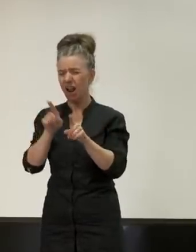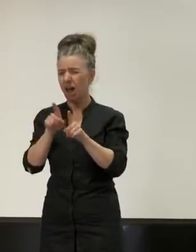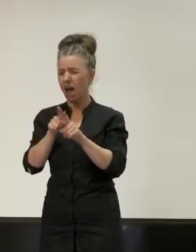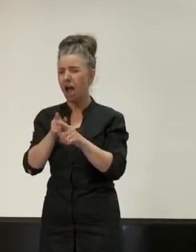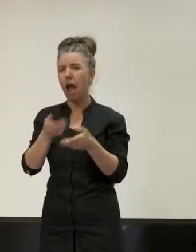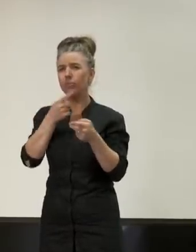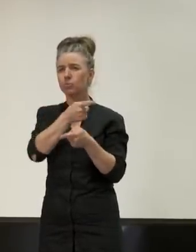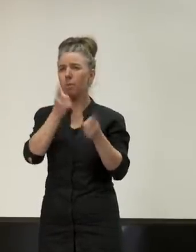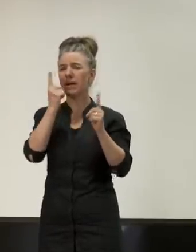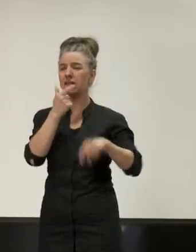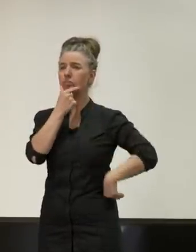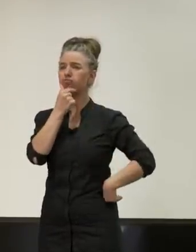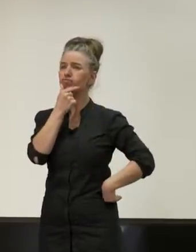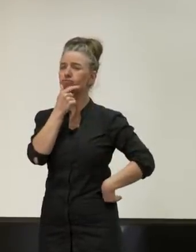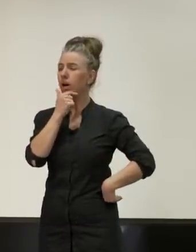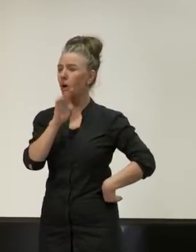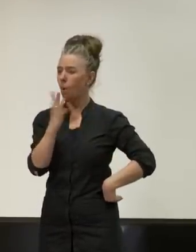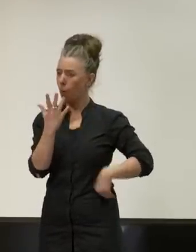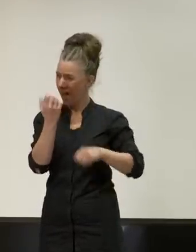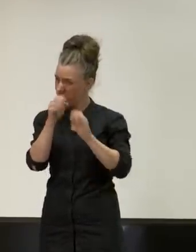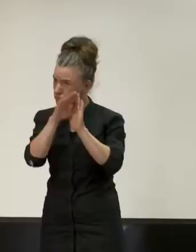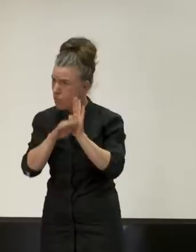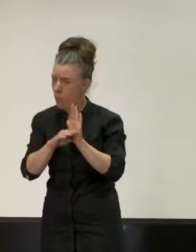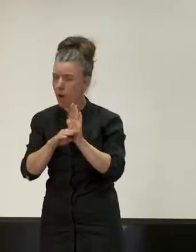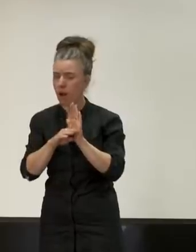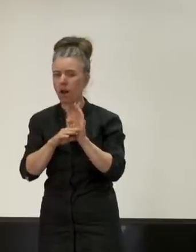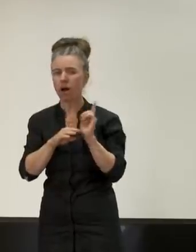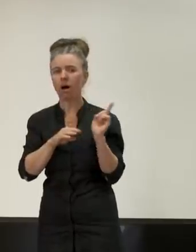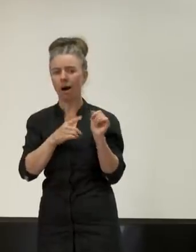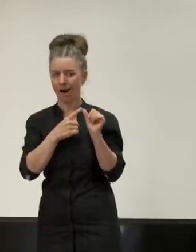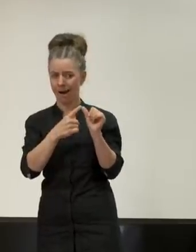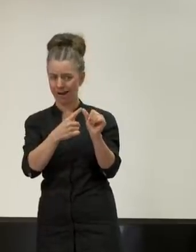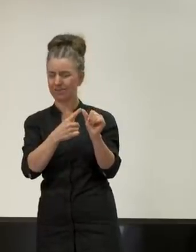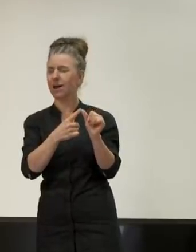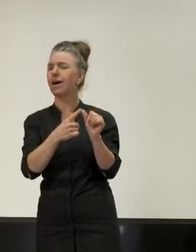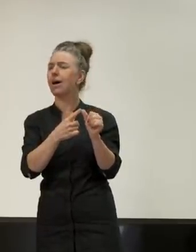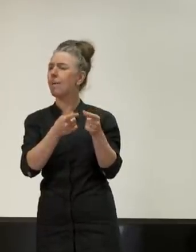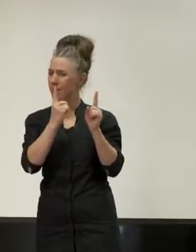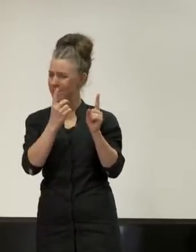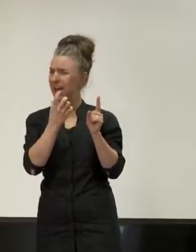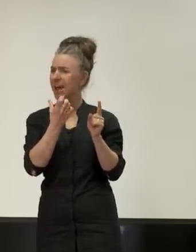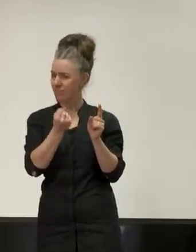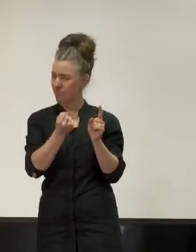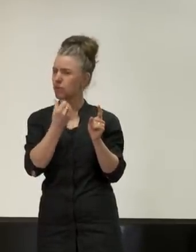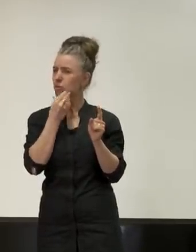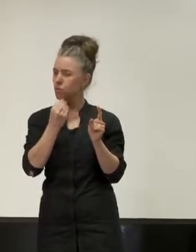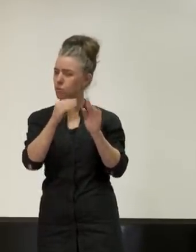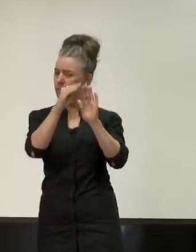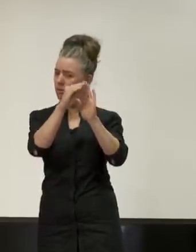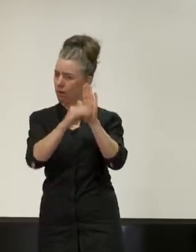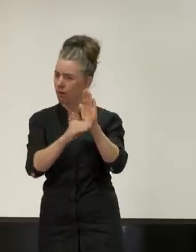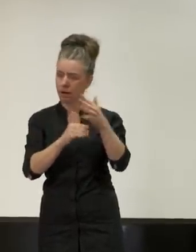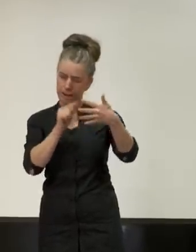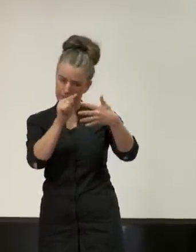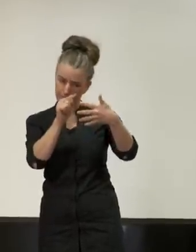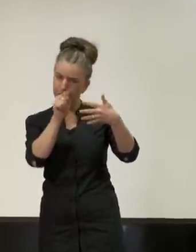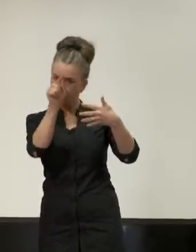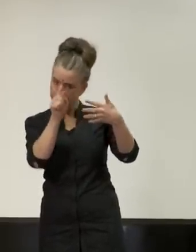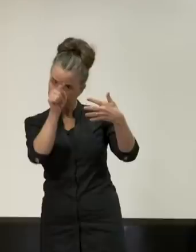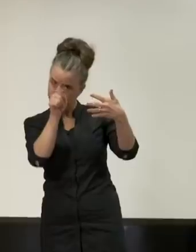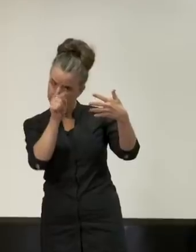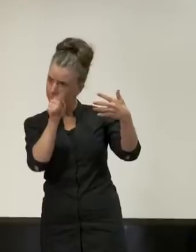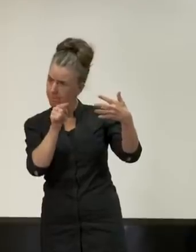discretionary up to the minister. Oh, no, there is criteria that the minister is using, and I'm sure he would be very happy to speak to it. But it is linked